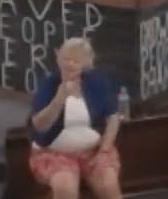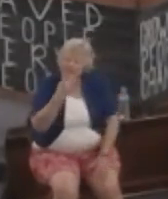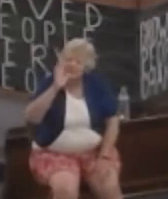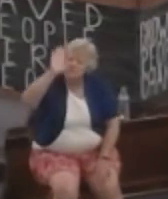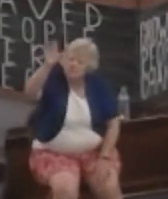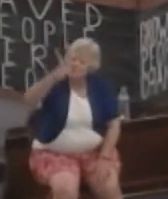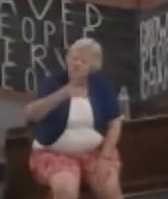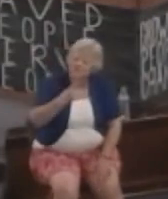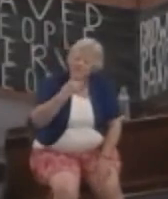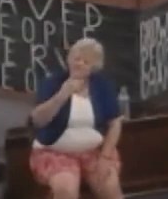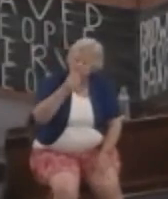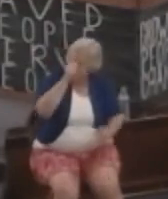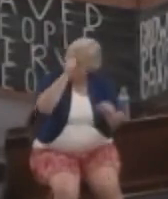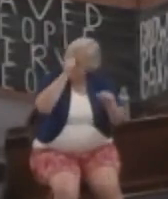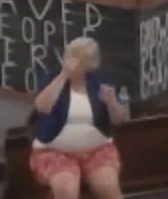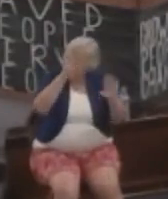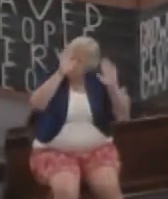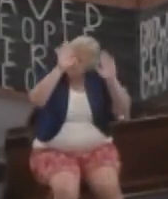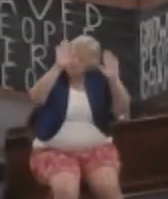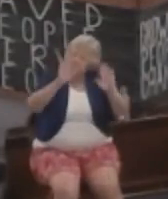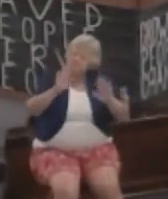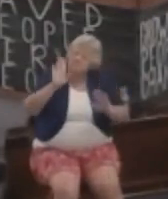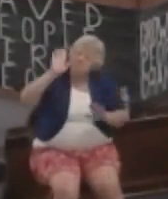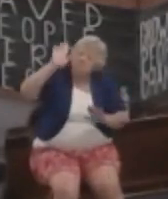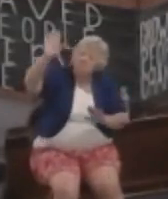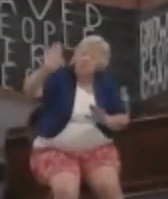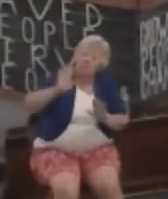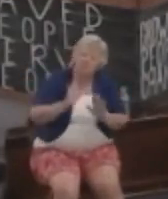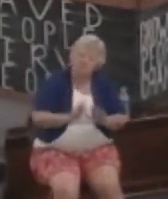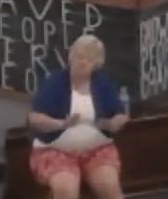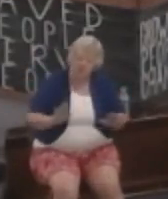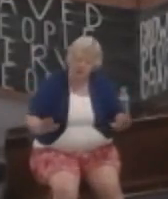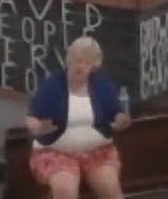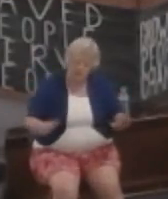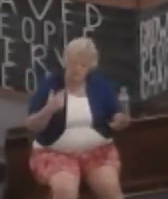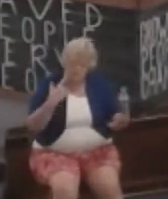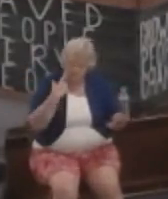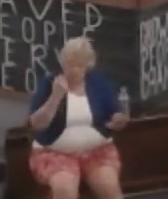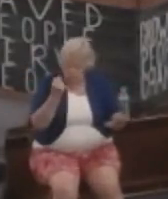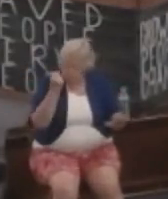Father, it is so wonderful to be your child, because there are so many